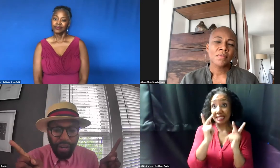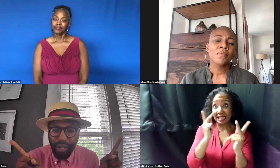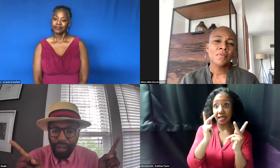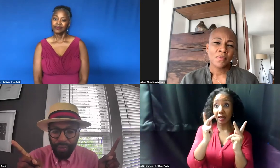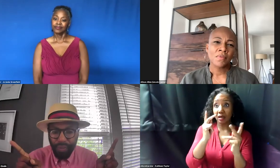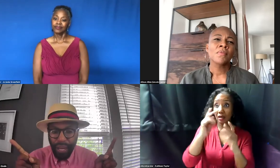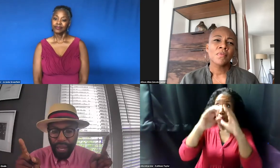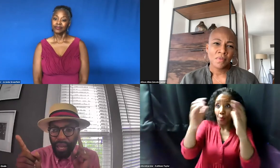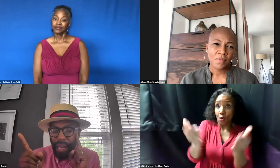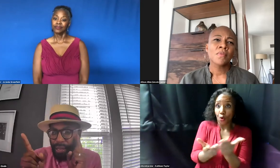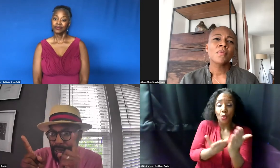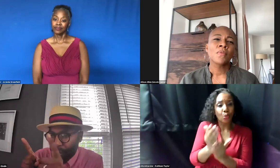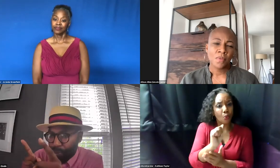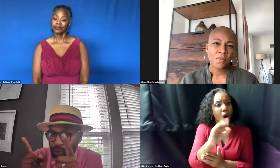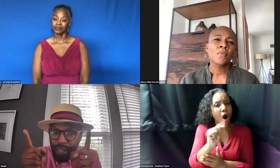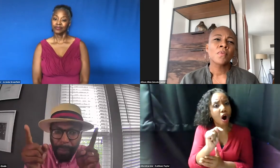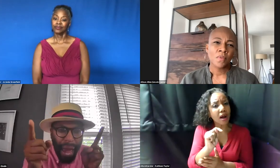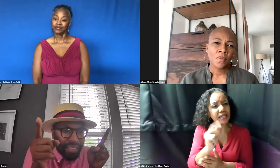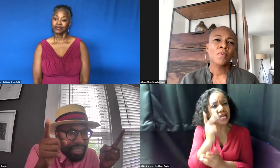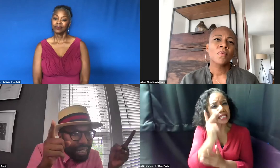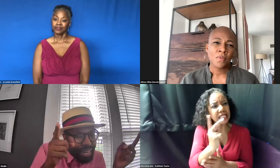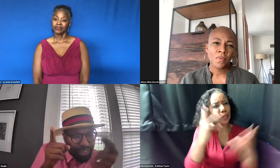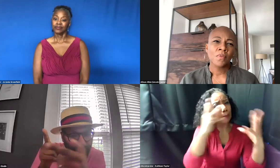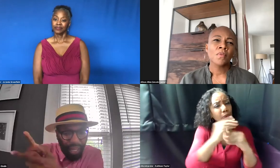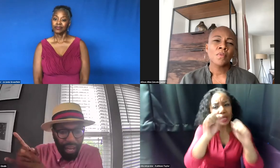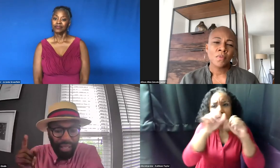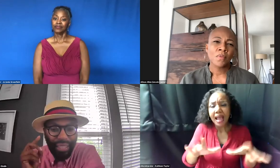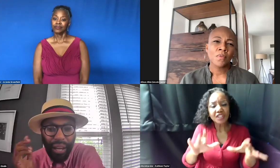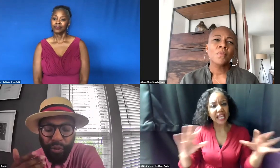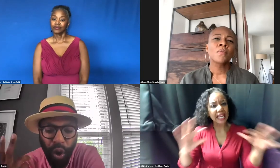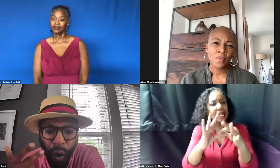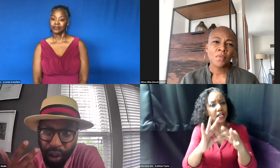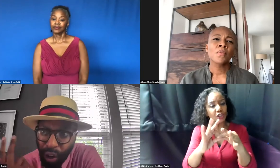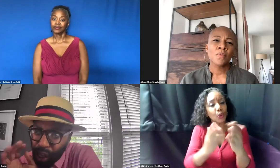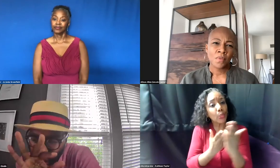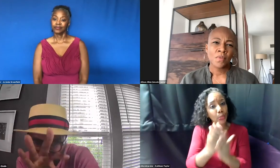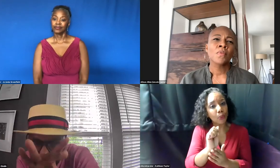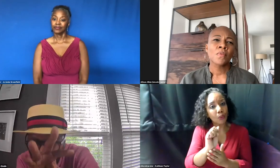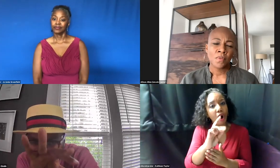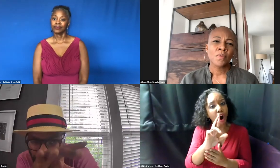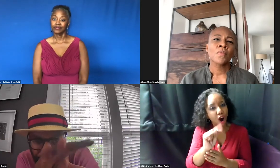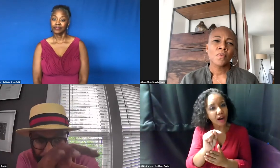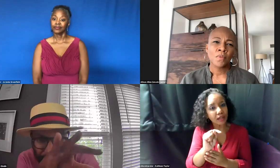of art, right? They see the beauty and the magic and the connections and things. And I think that if we all learn to